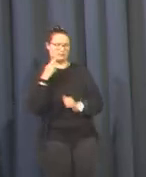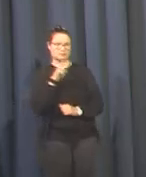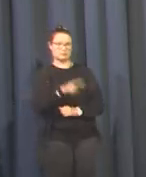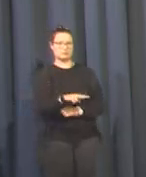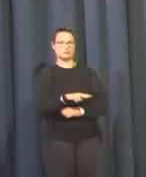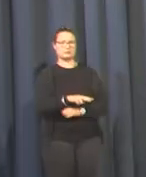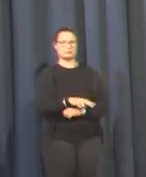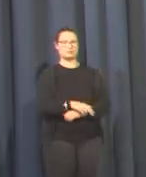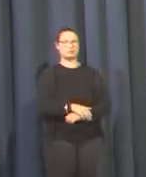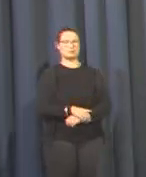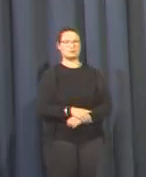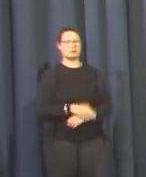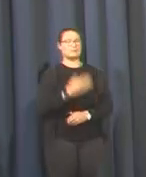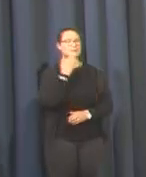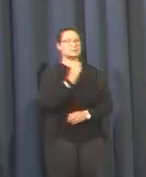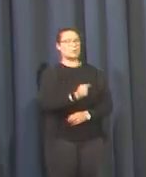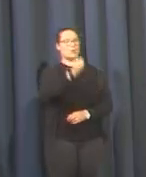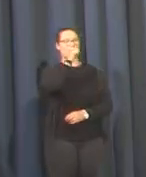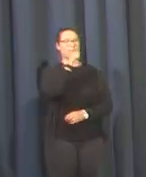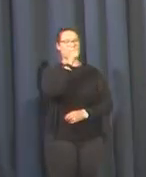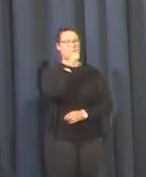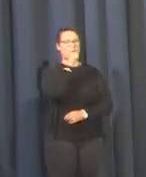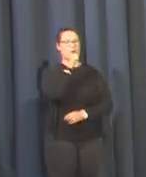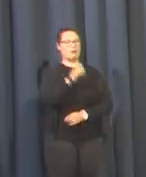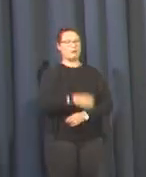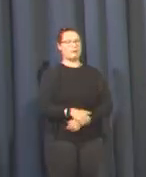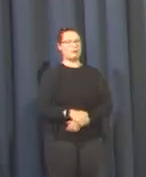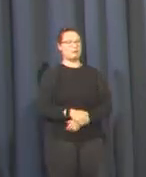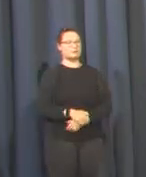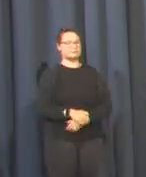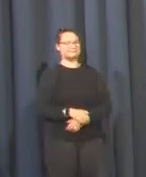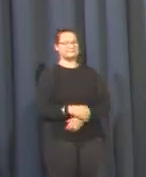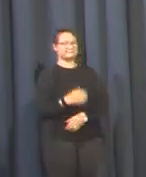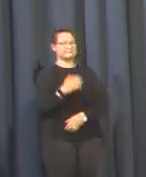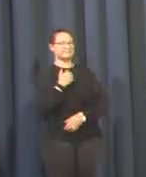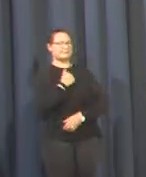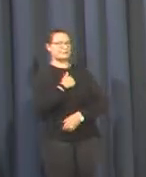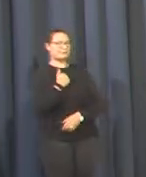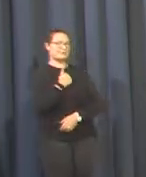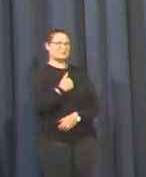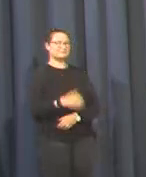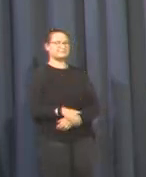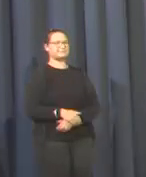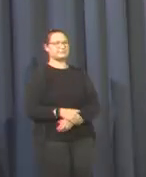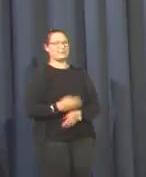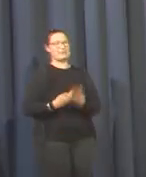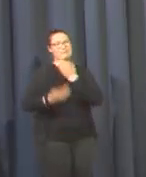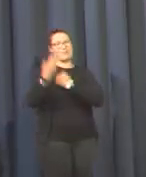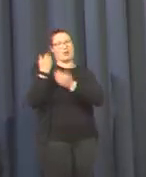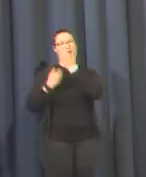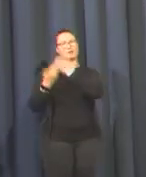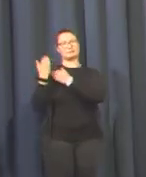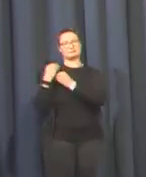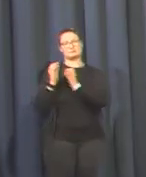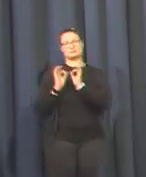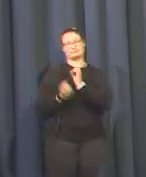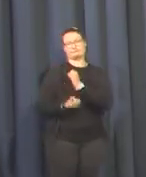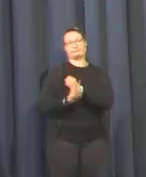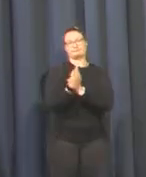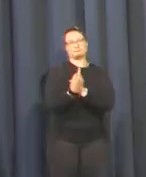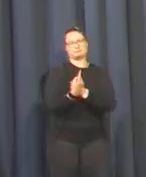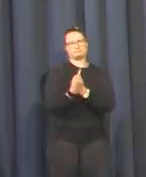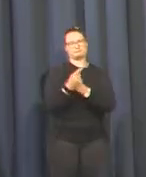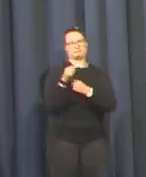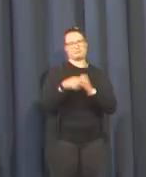Can you hold the microphone higher, please? Sorry. And it's not previously come up that it's been due to high